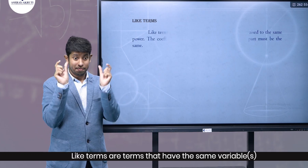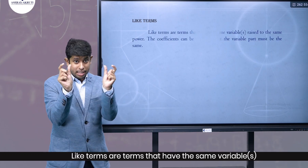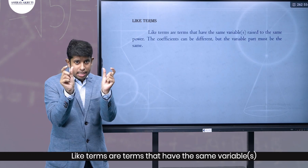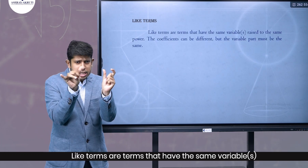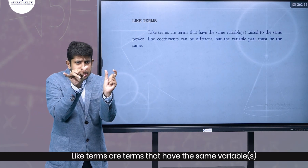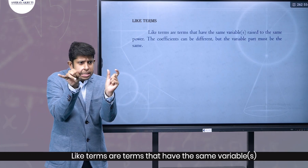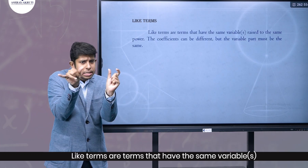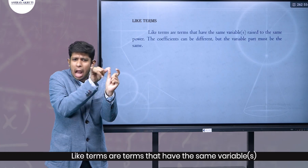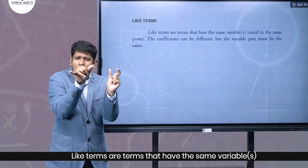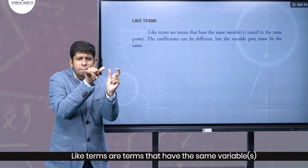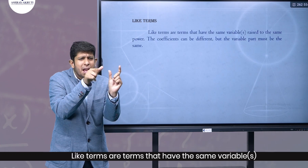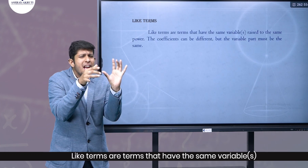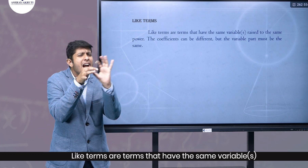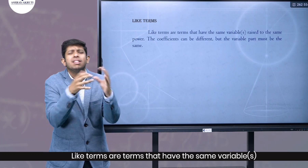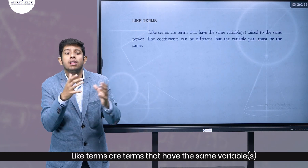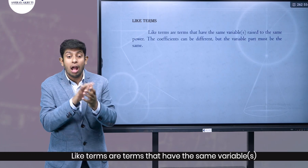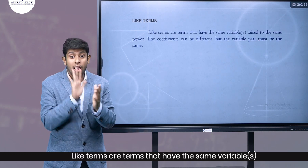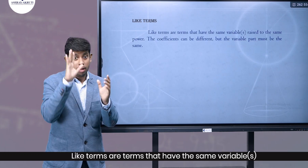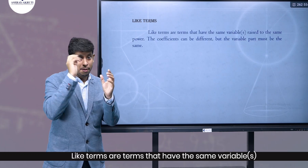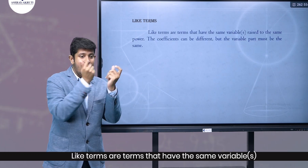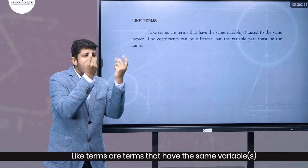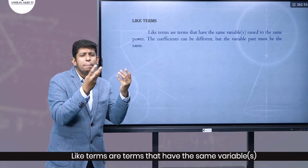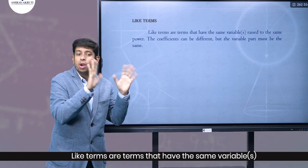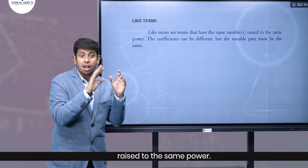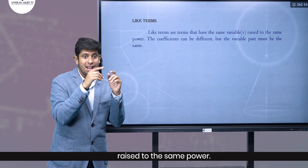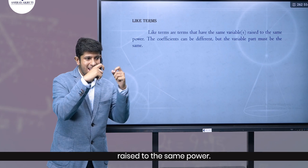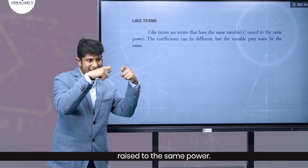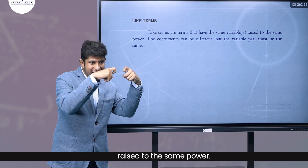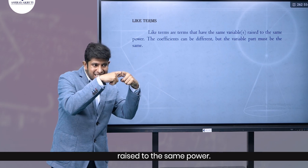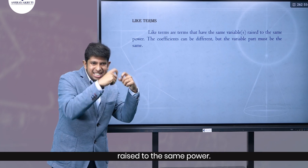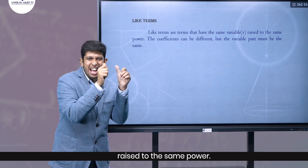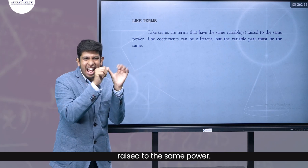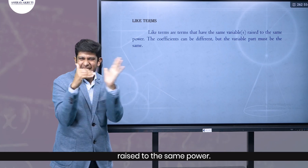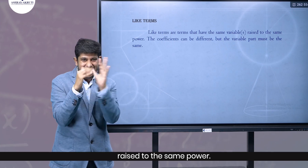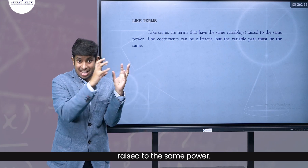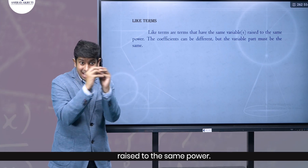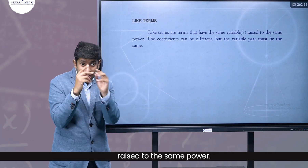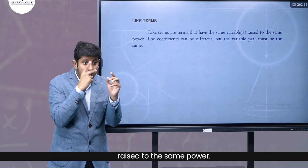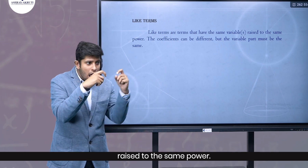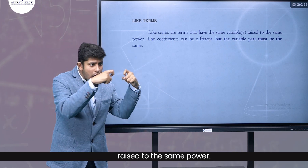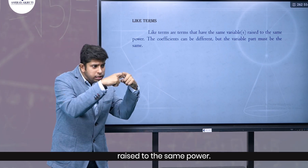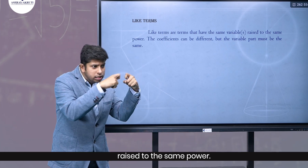Like terms are terms that have the same variable raised to the same power.